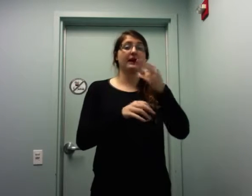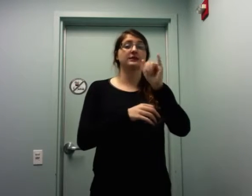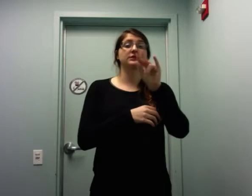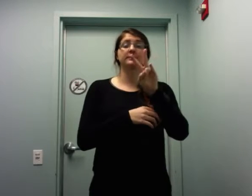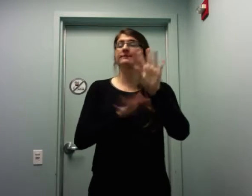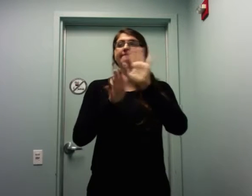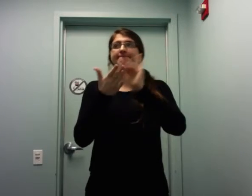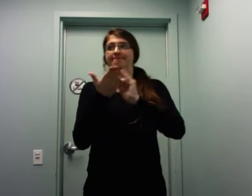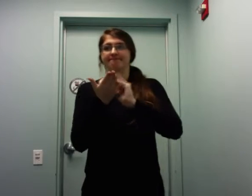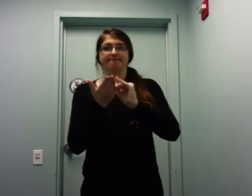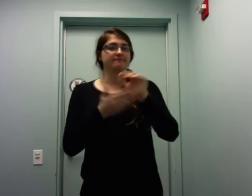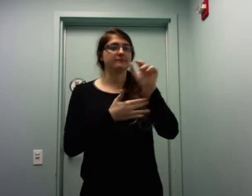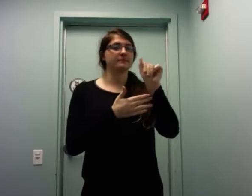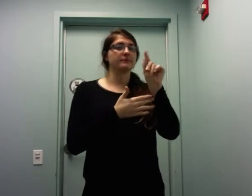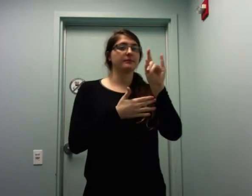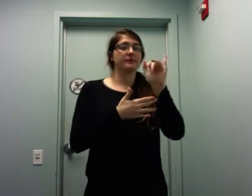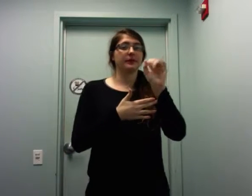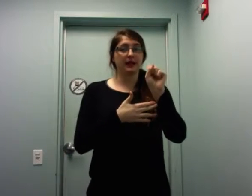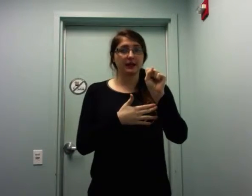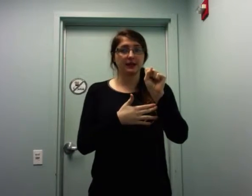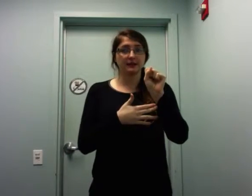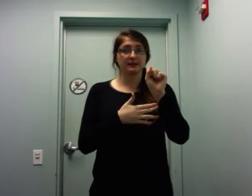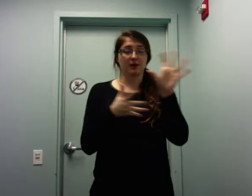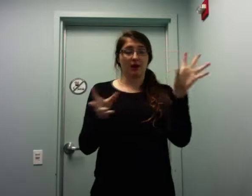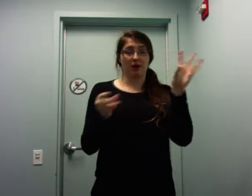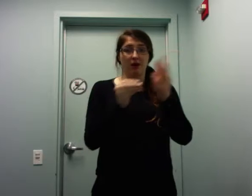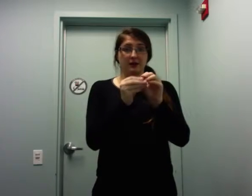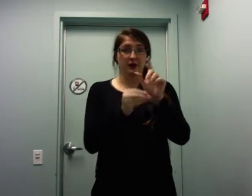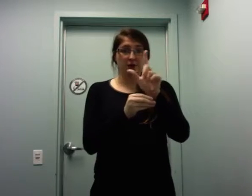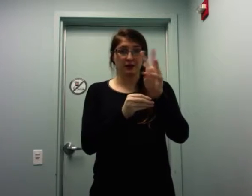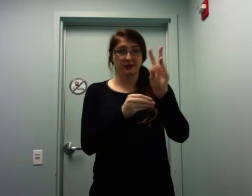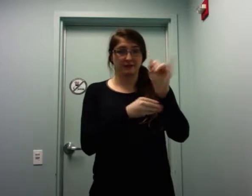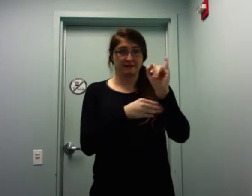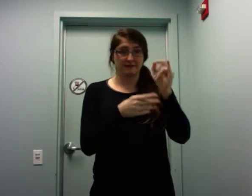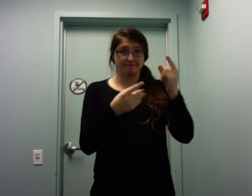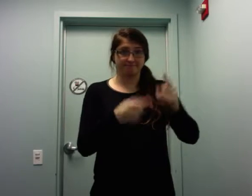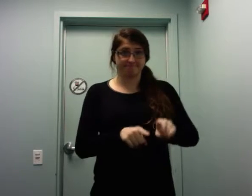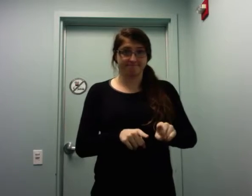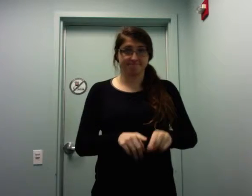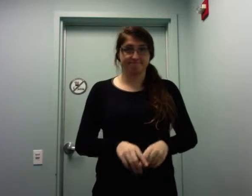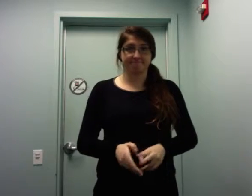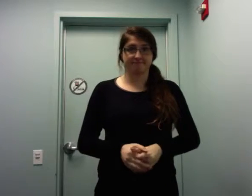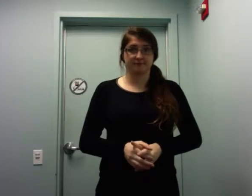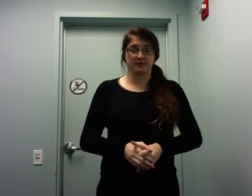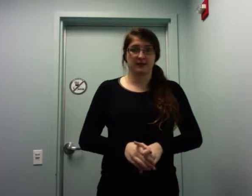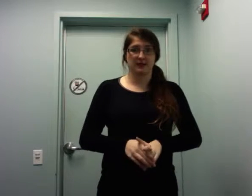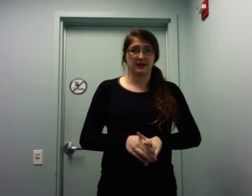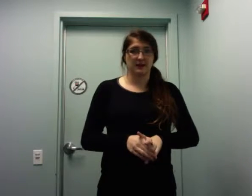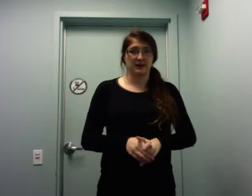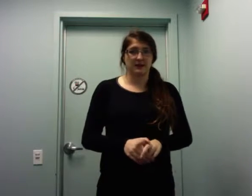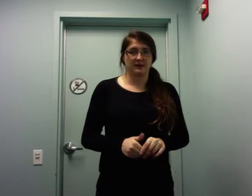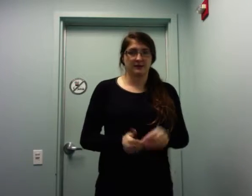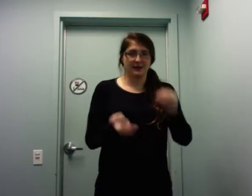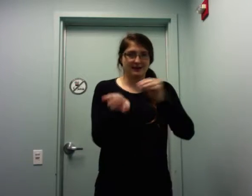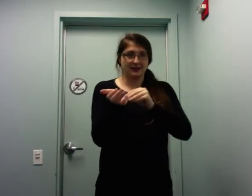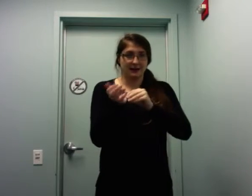is a collection of 26 different opportunistic infections which physicians use in order to diagnose the condition.